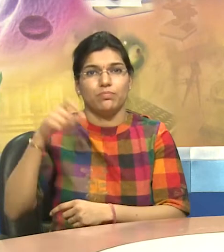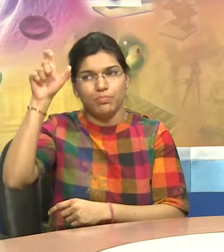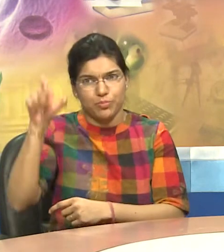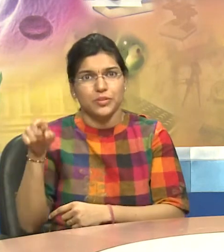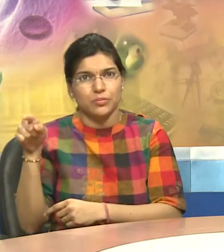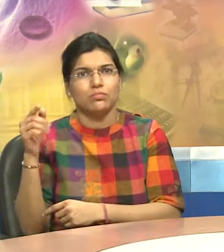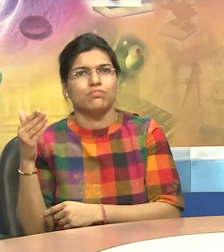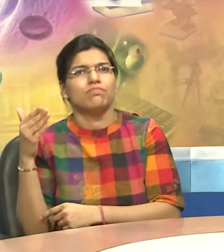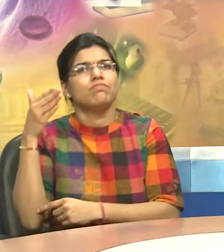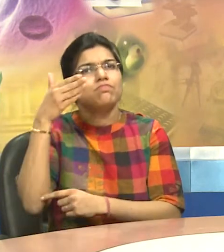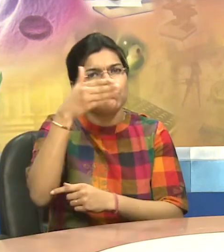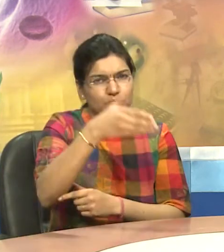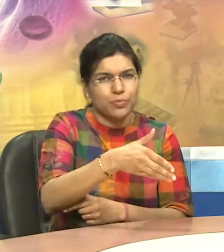Another doctor